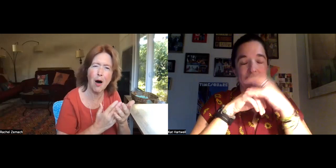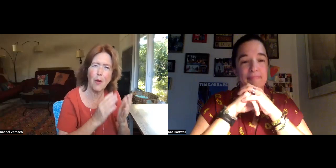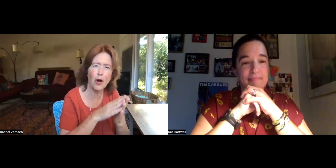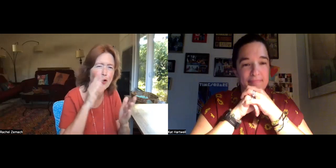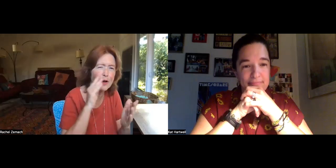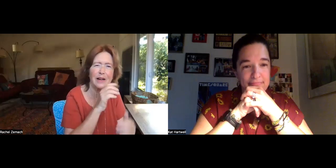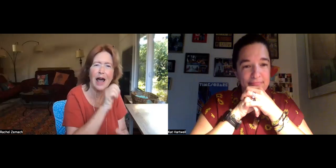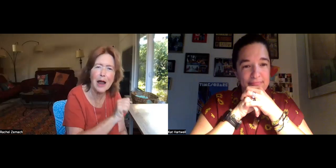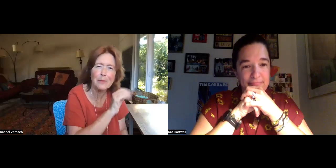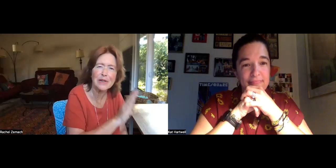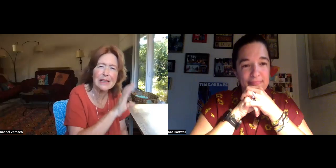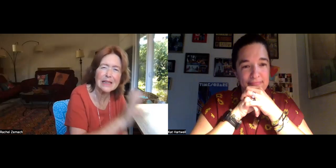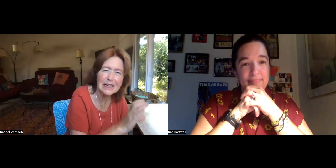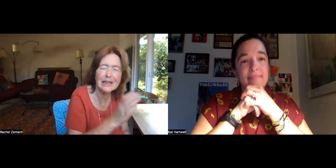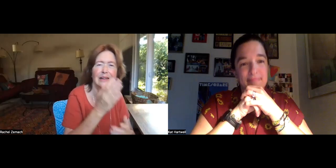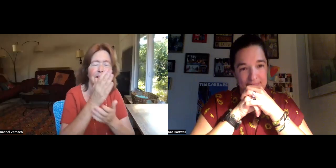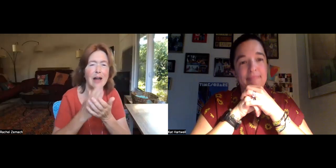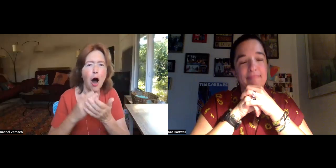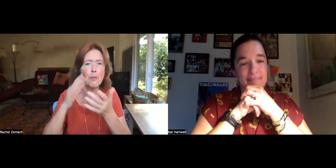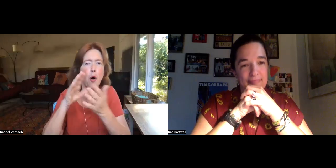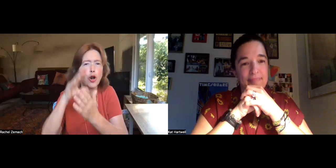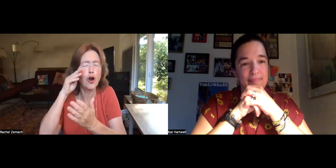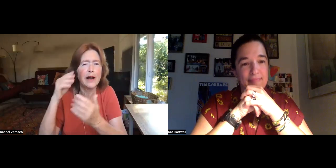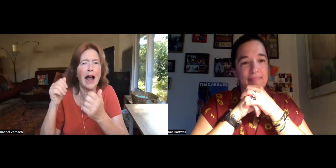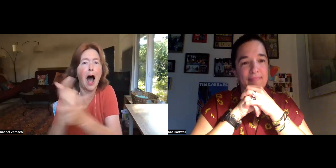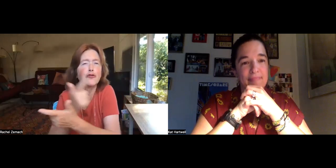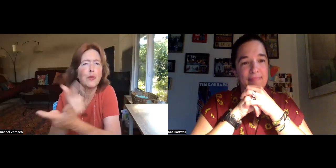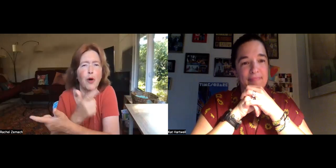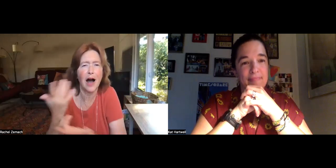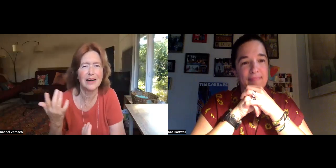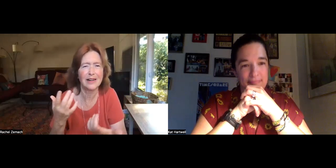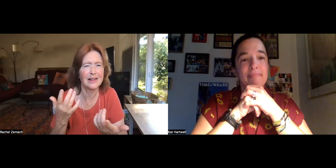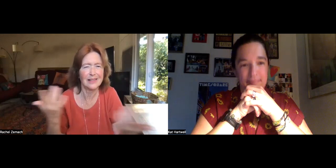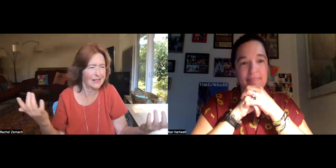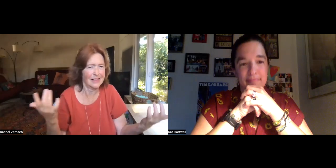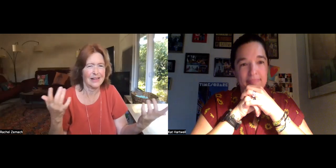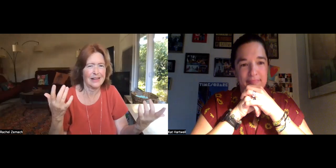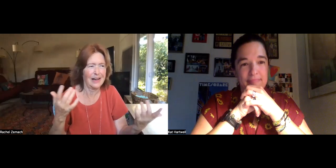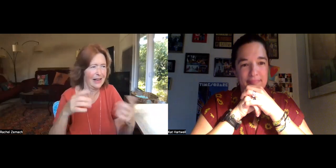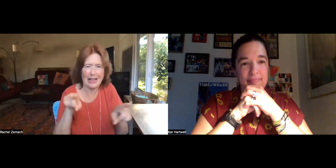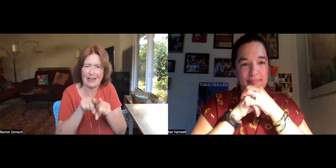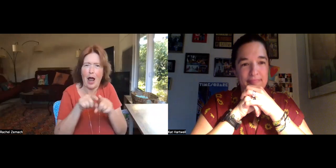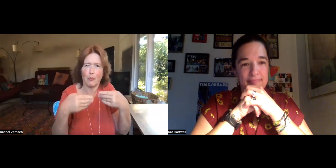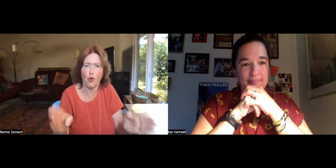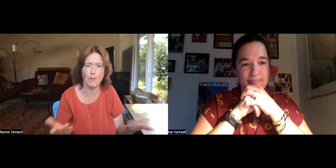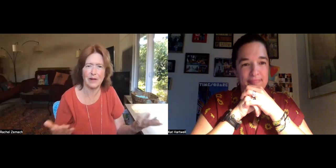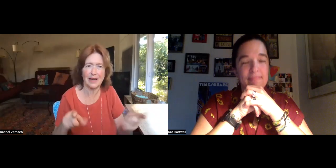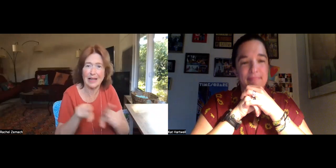some are learning ABC, some are learning algebra in the same room at the